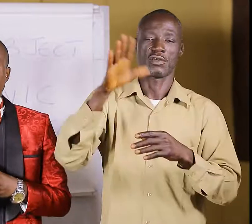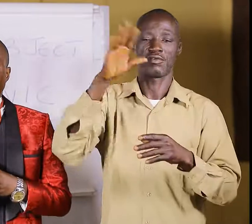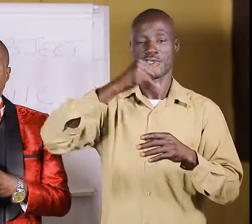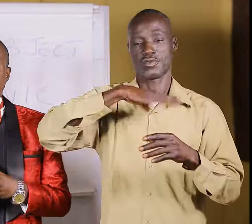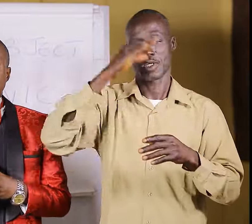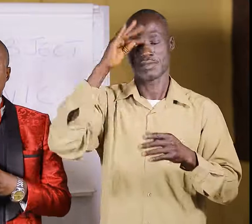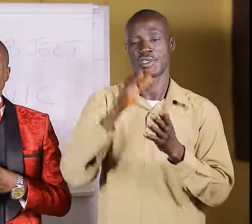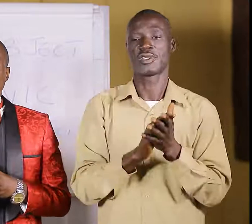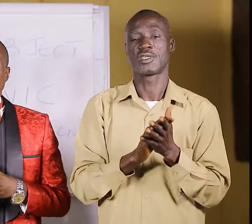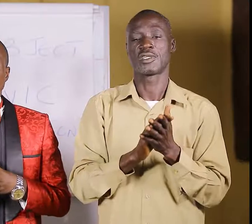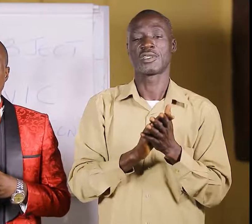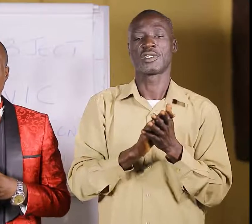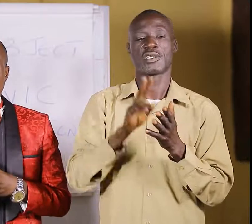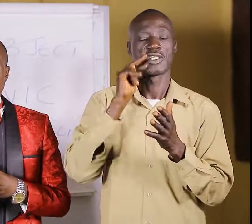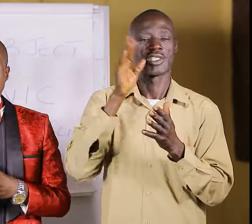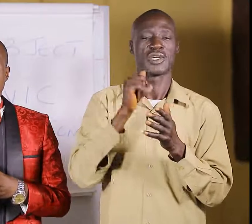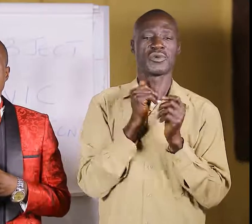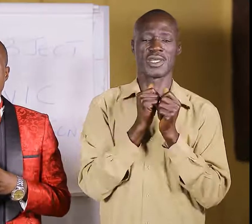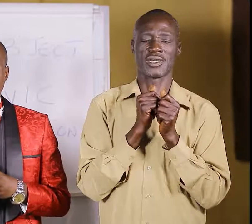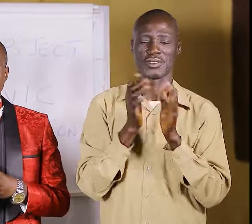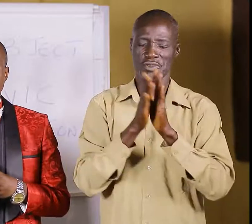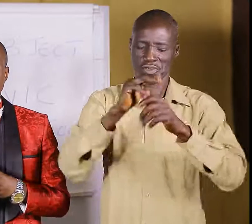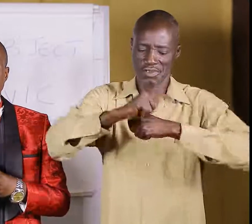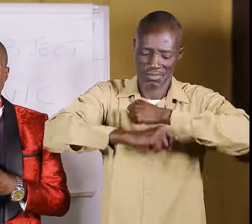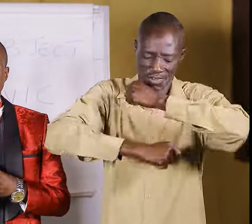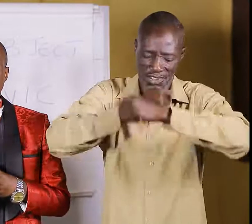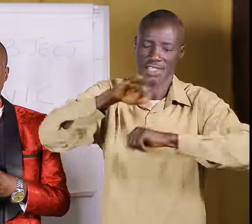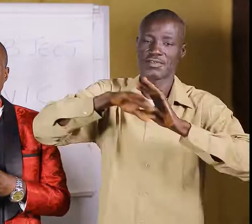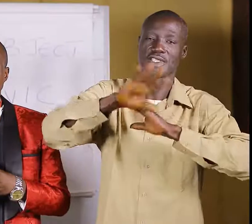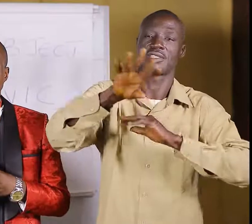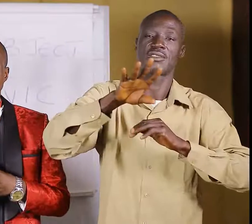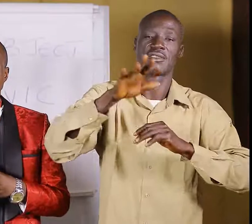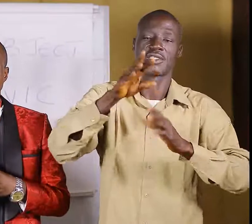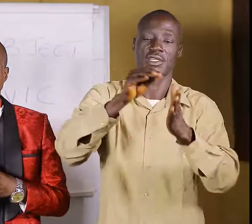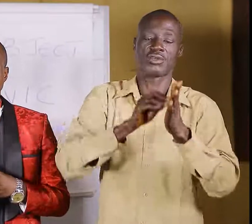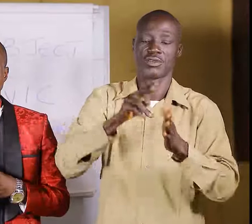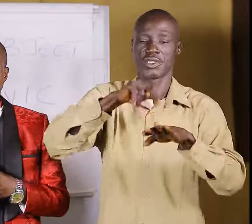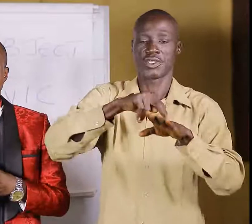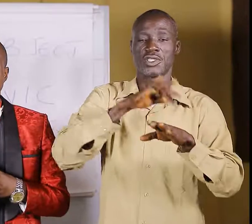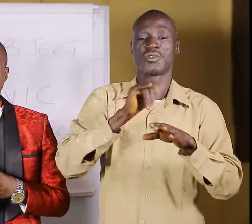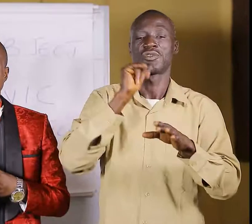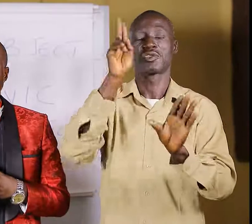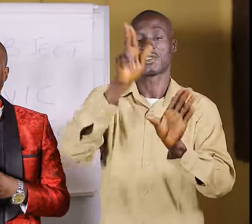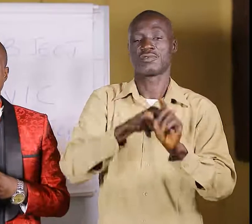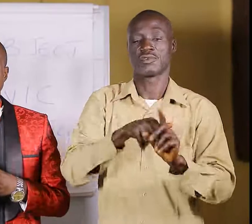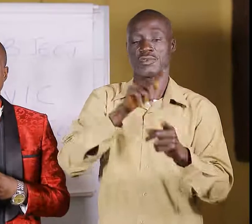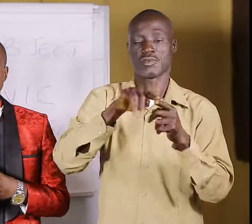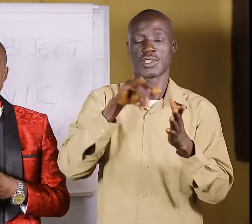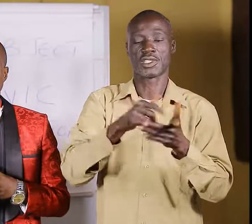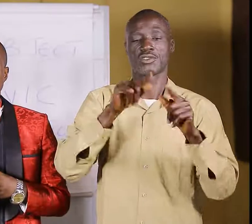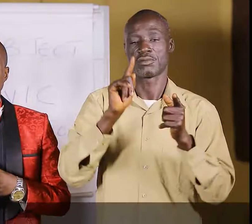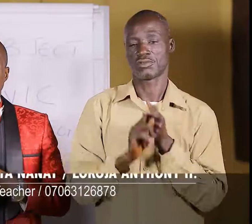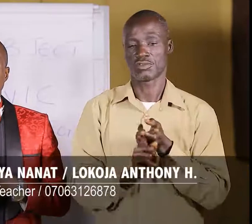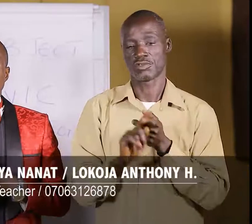masters. Nigerians were treated as slaves in their own nations. That is, they were not involved when it comes to the issue of